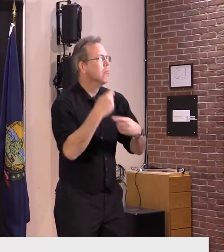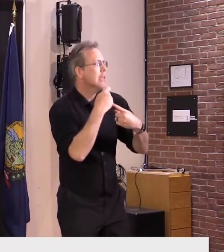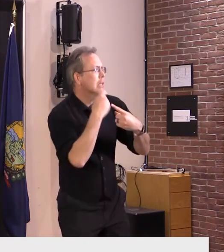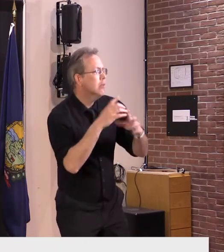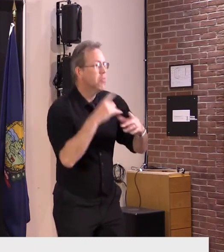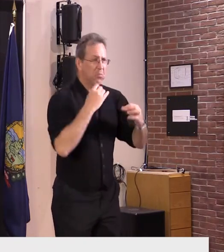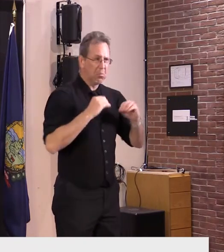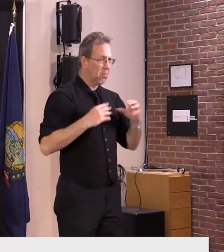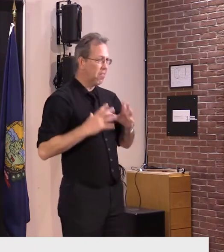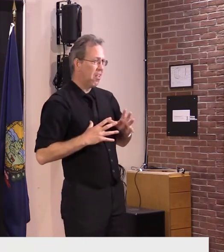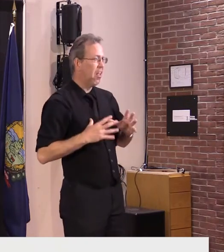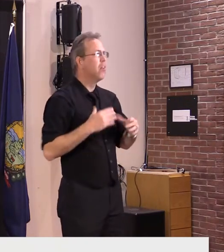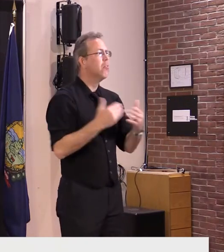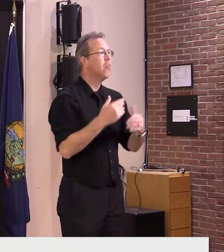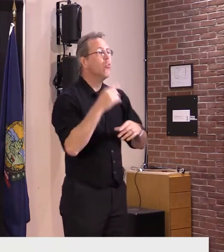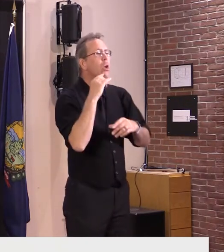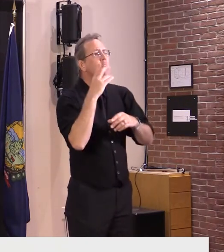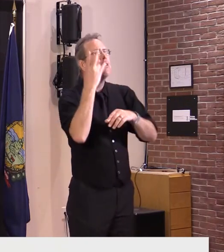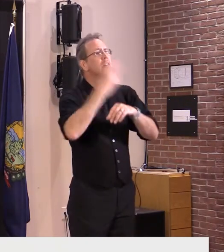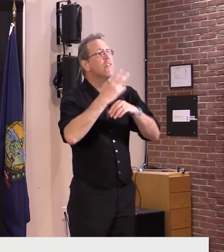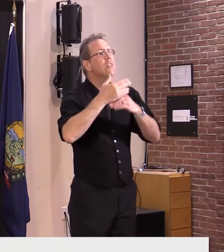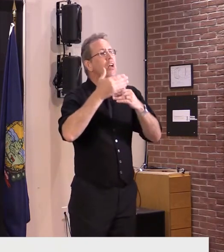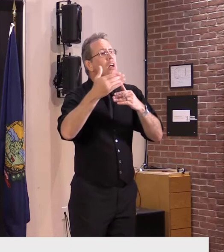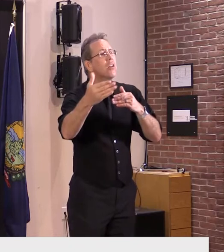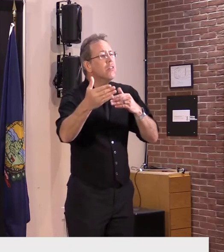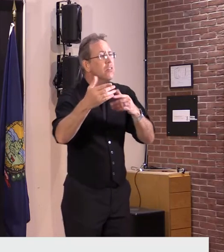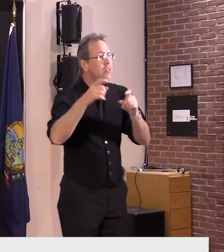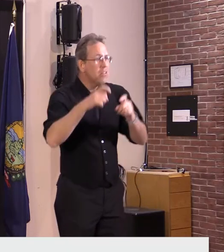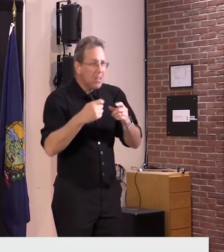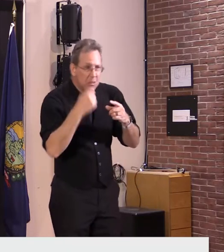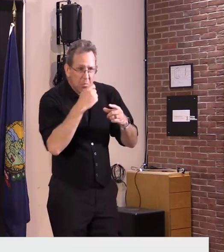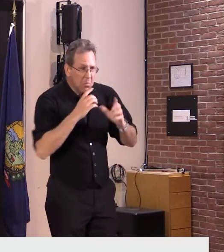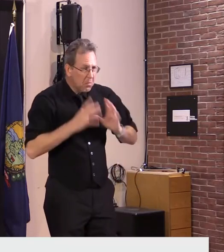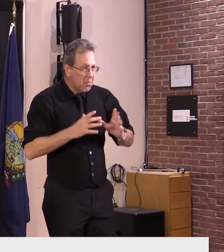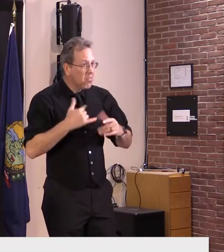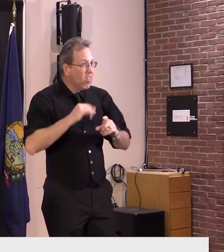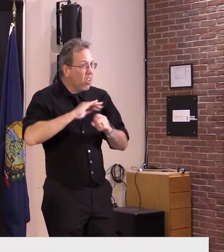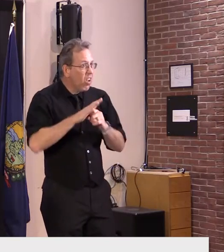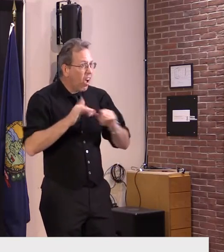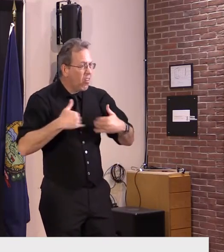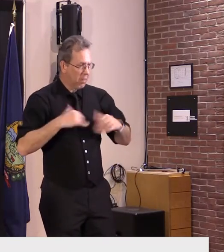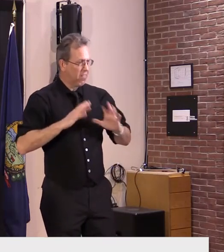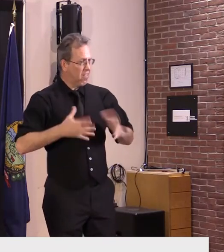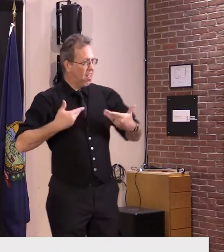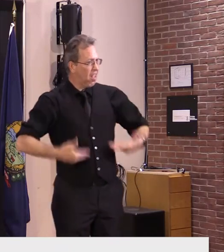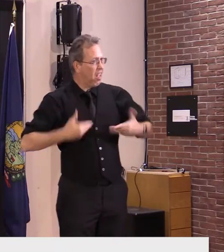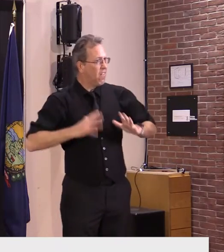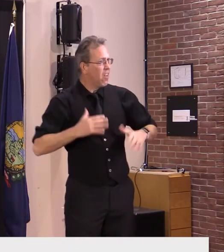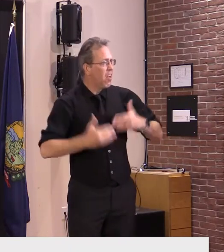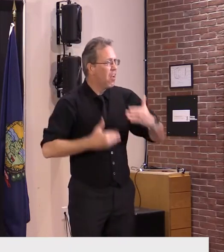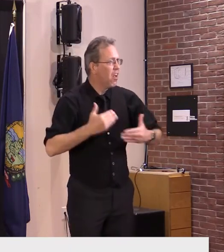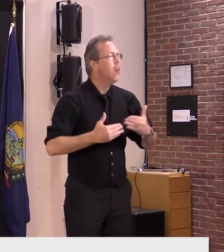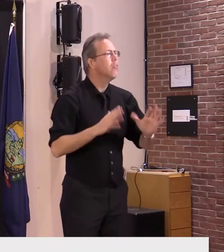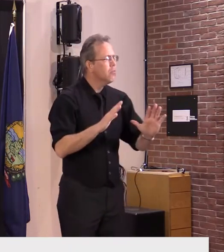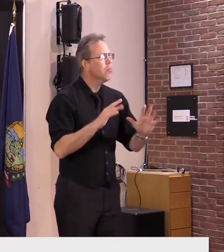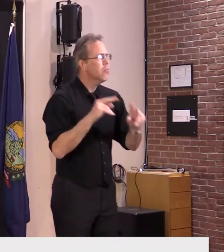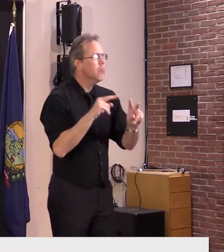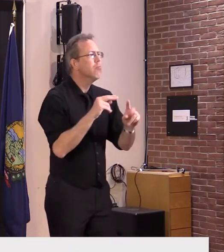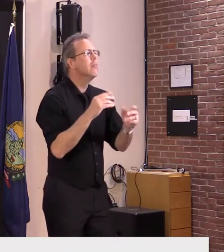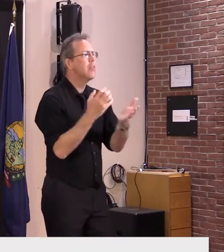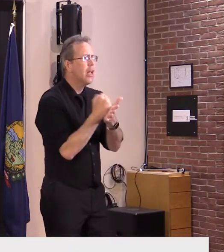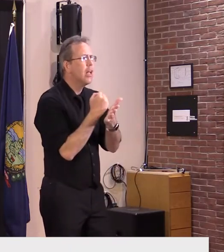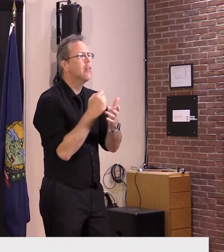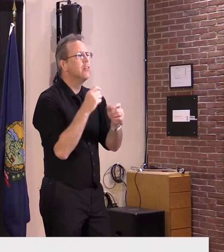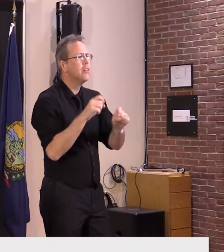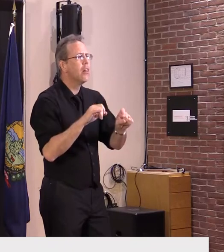7 days in a person feeling completely well and their ability to infect others. But suffice it to say, there are